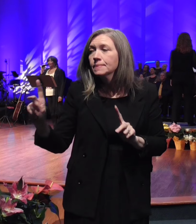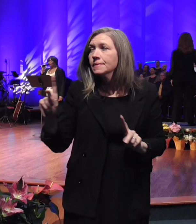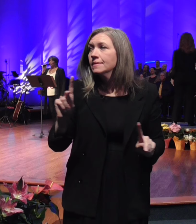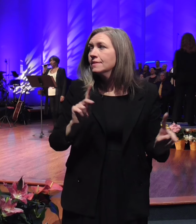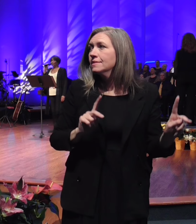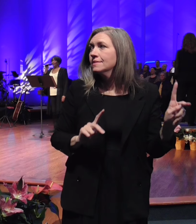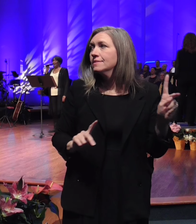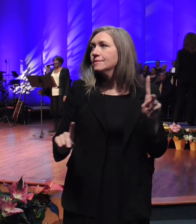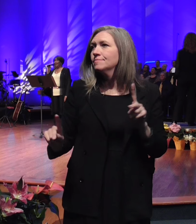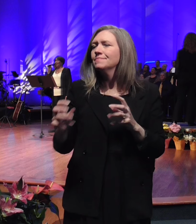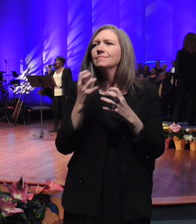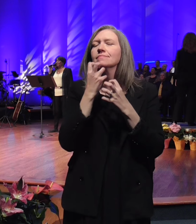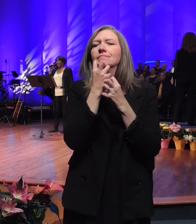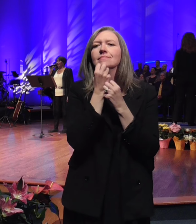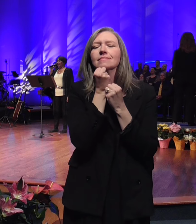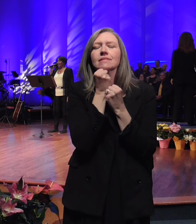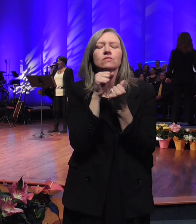peoples, dear